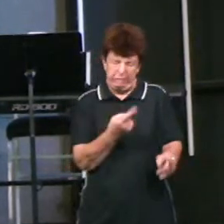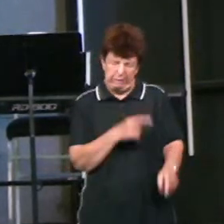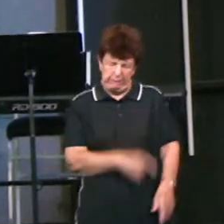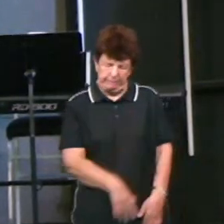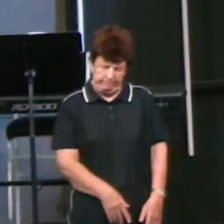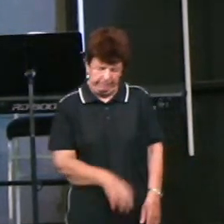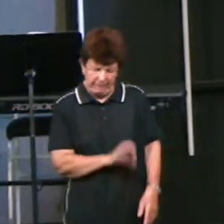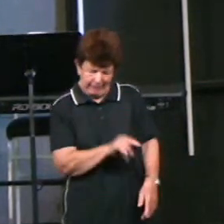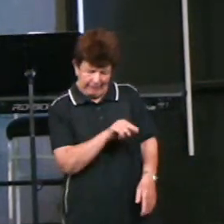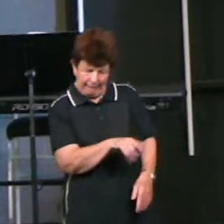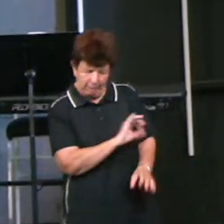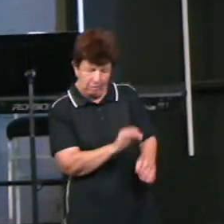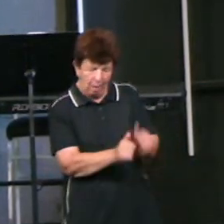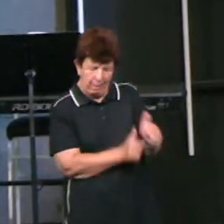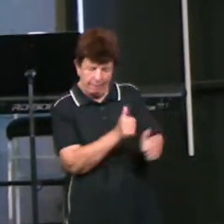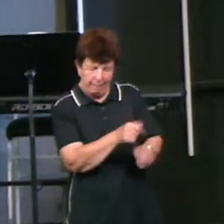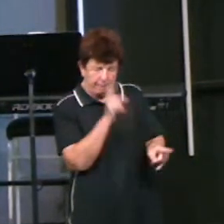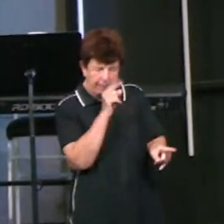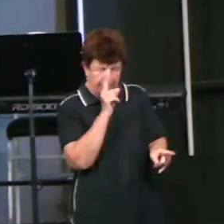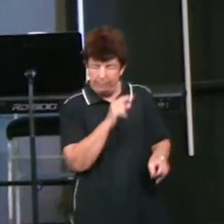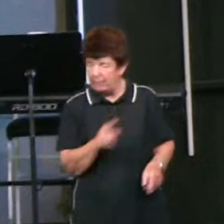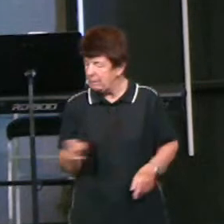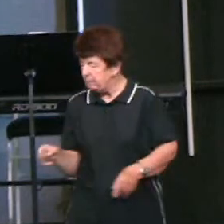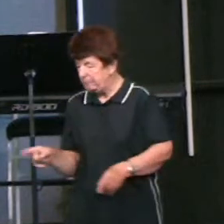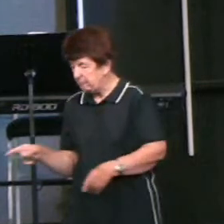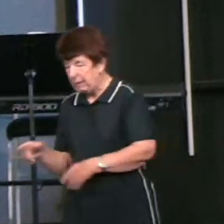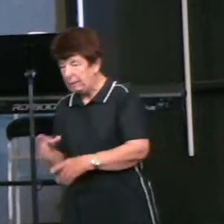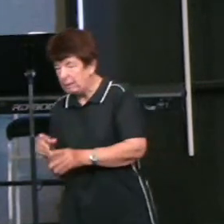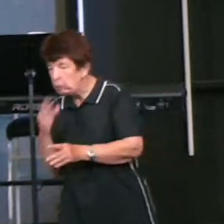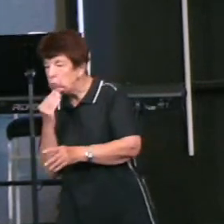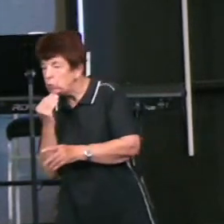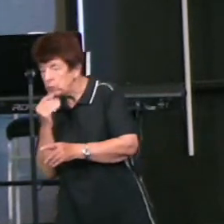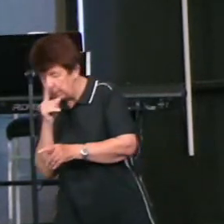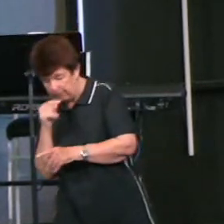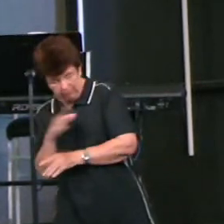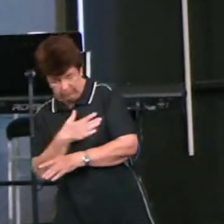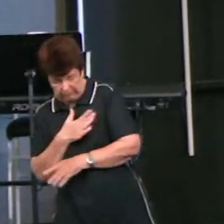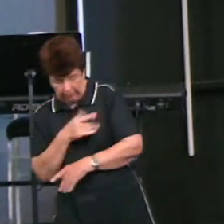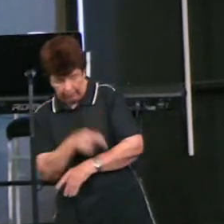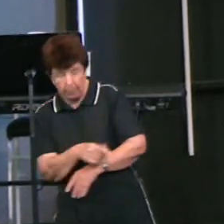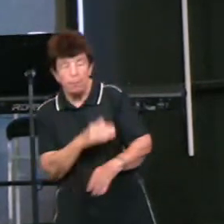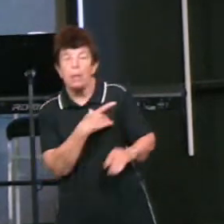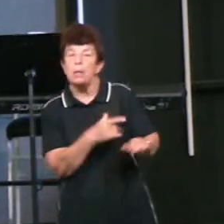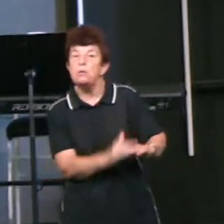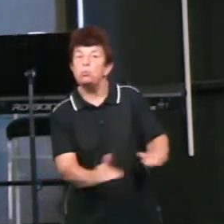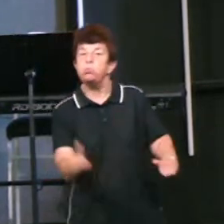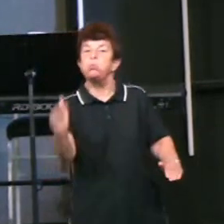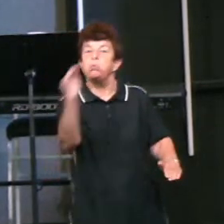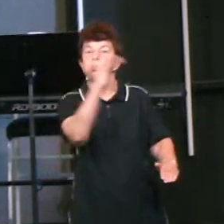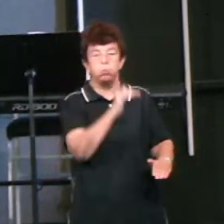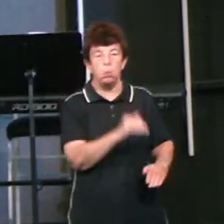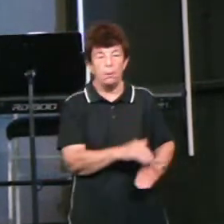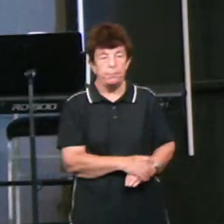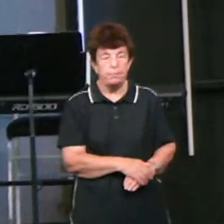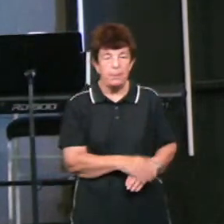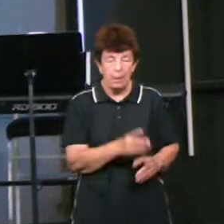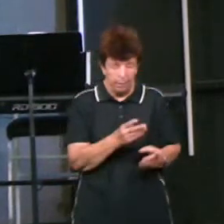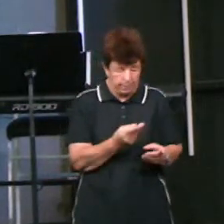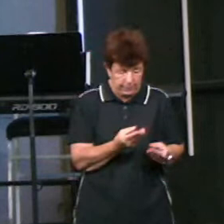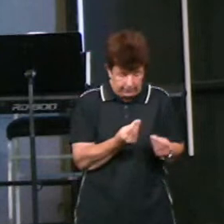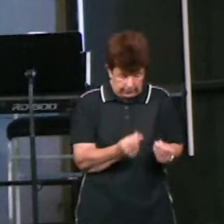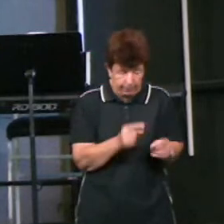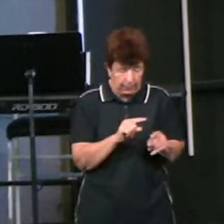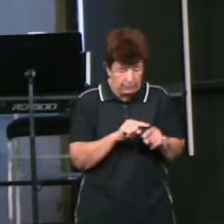wouldn't have been very popular amongst the Jewish people, right? He was high up in the Roman army. And yet there's something